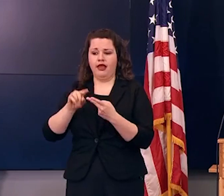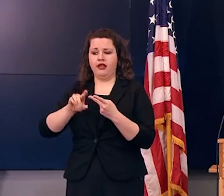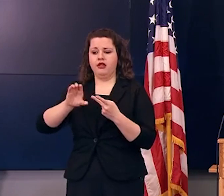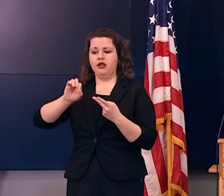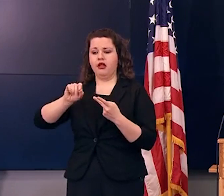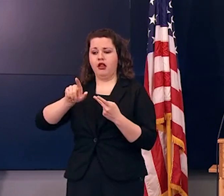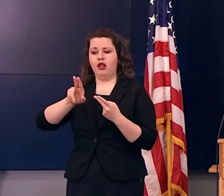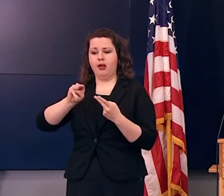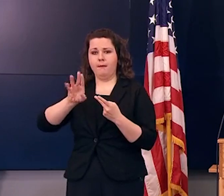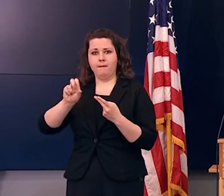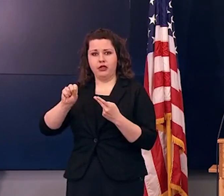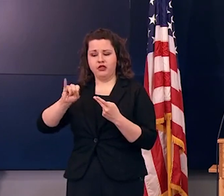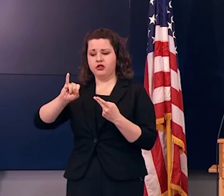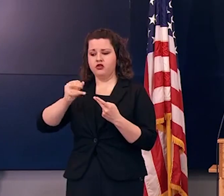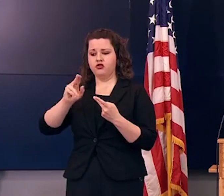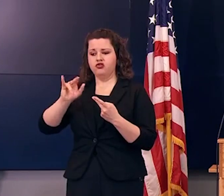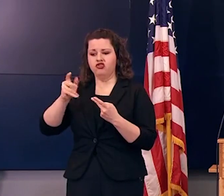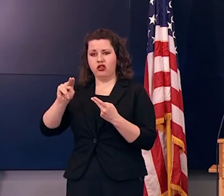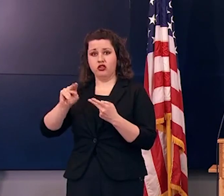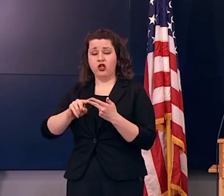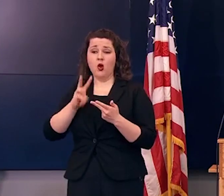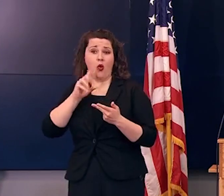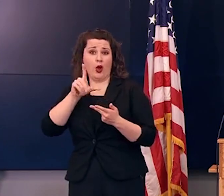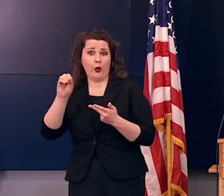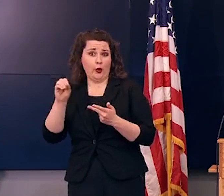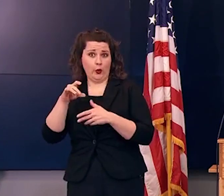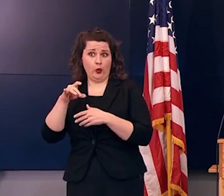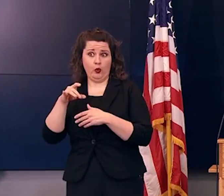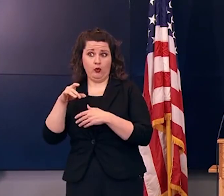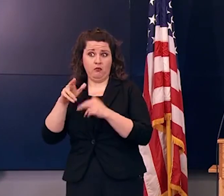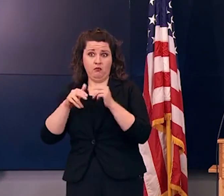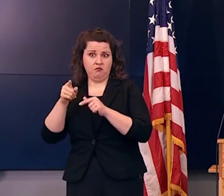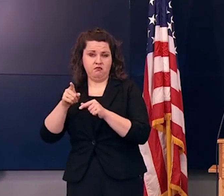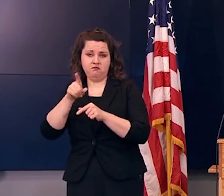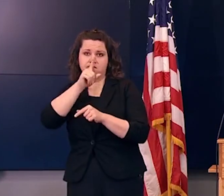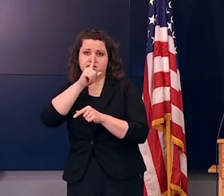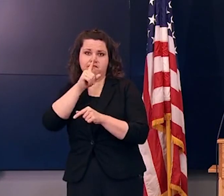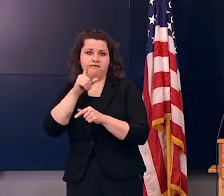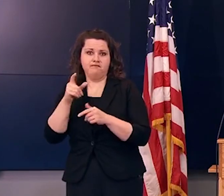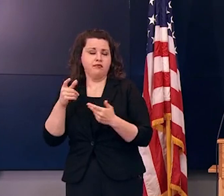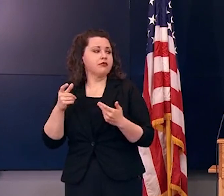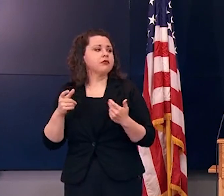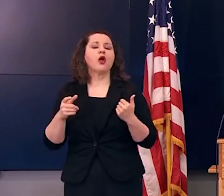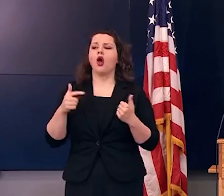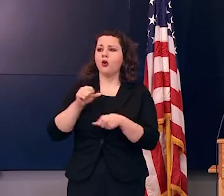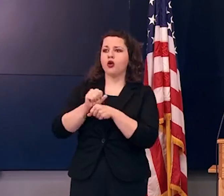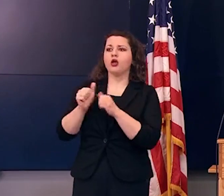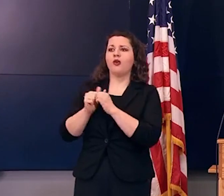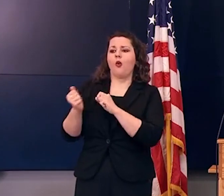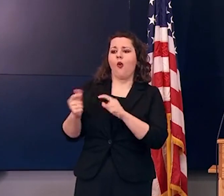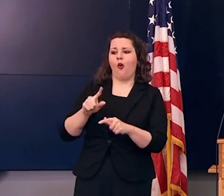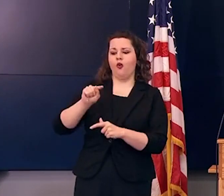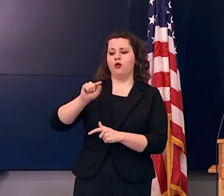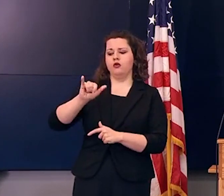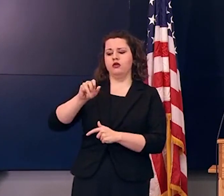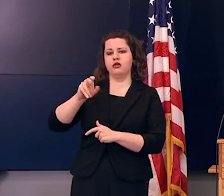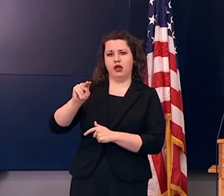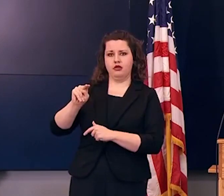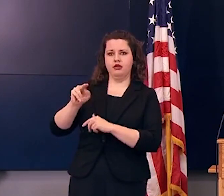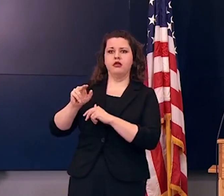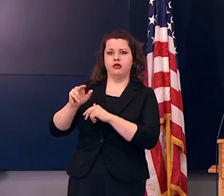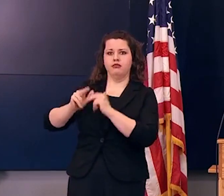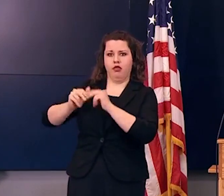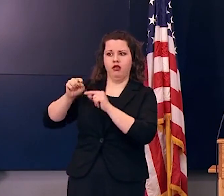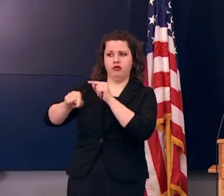Columbus Junction. The Waterloo plant has not been mentioned. Well, so we're working with all of the Tyson plants. I've been on the phone